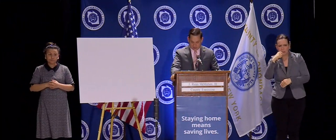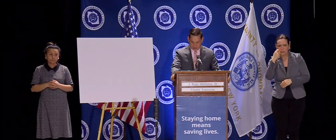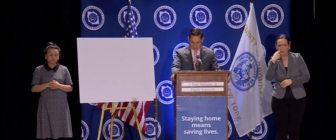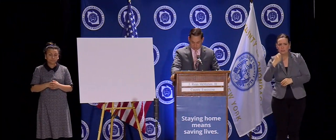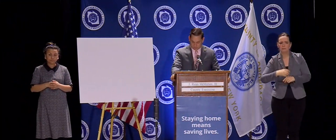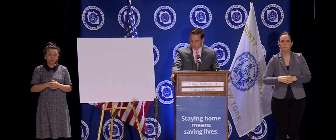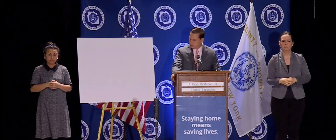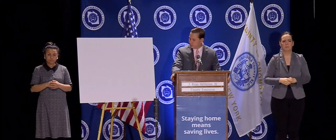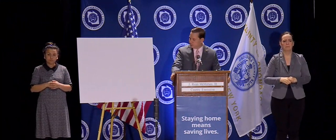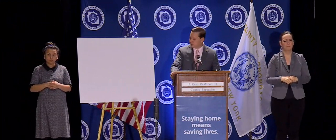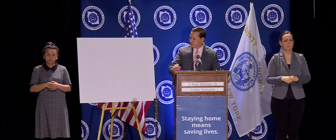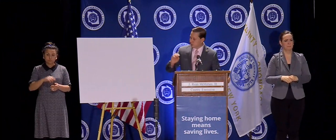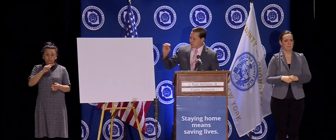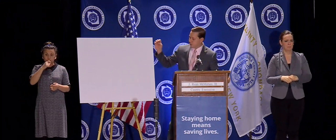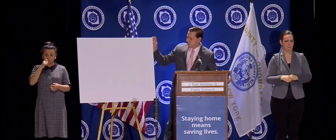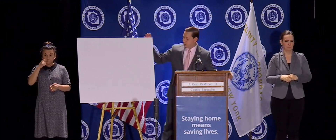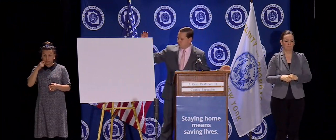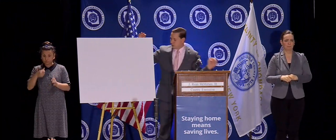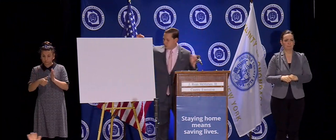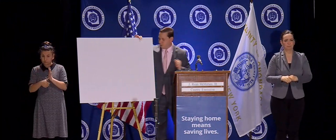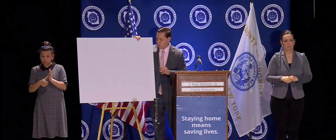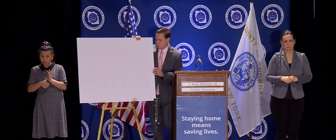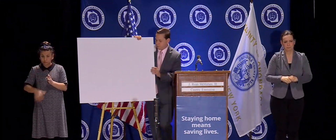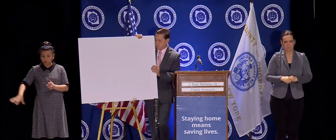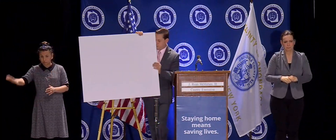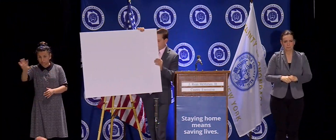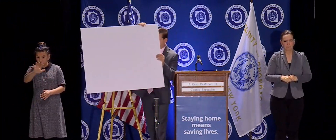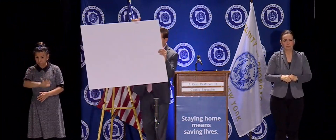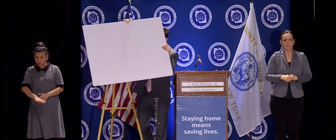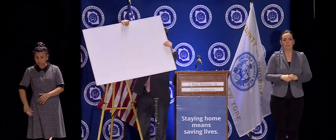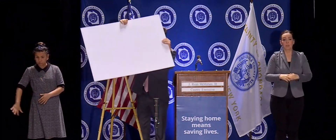Regional testing. Let me turn this over.